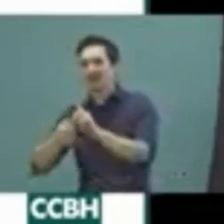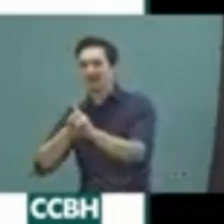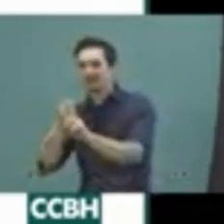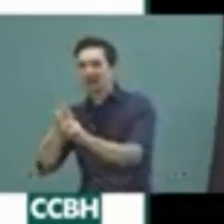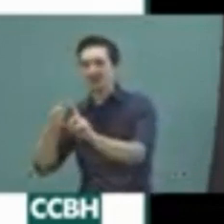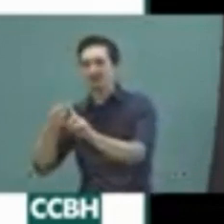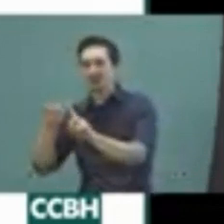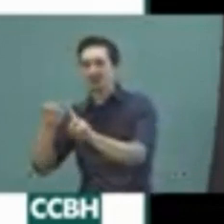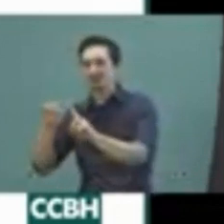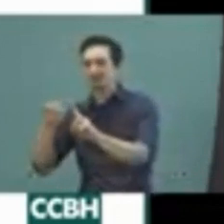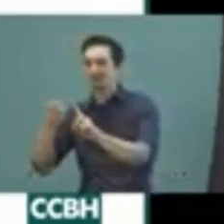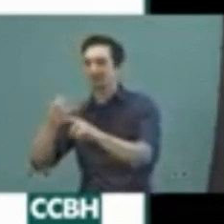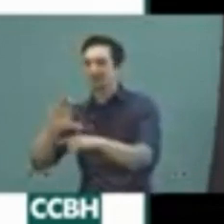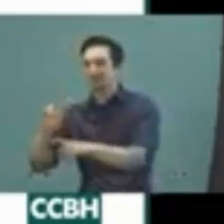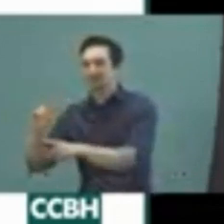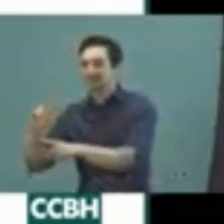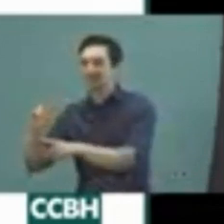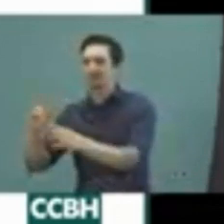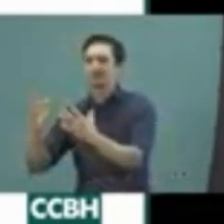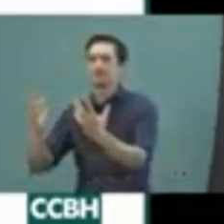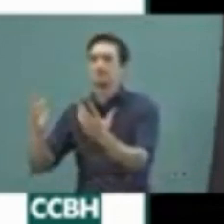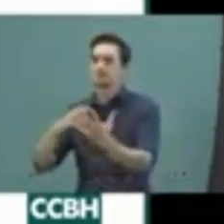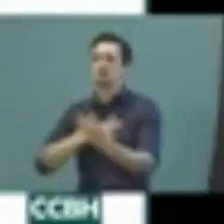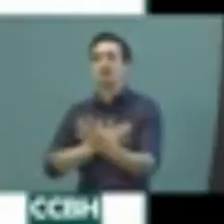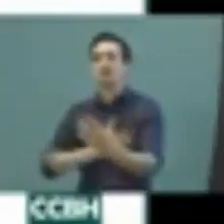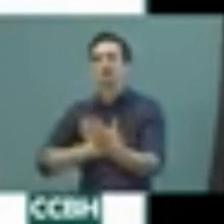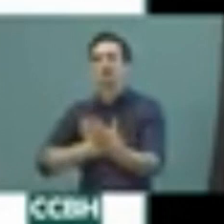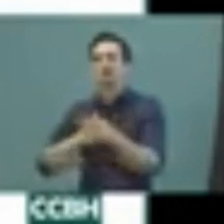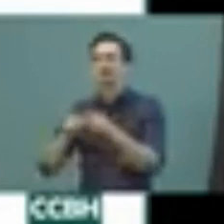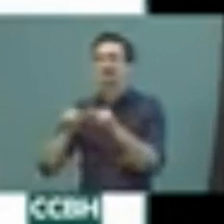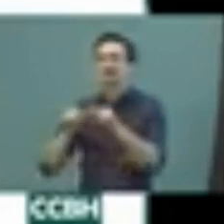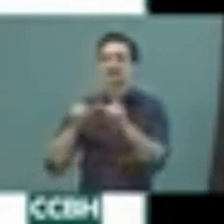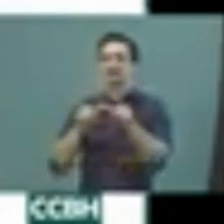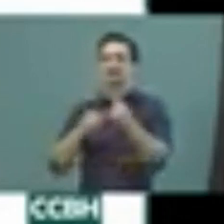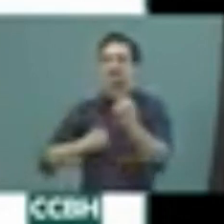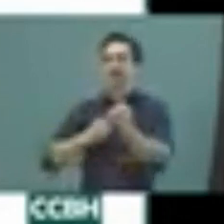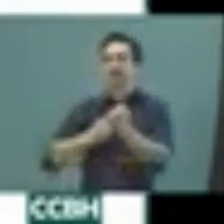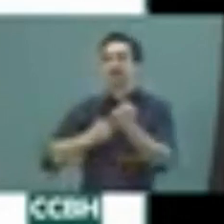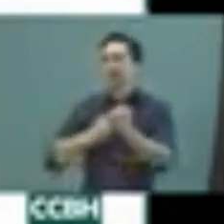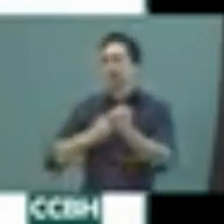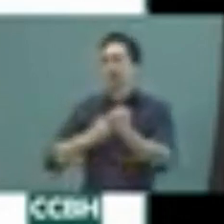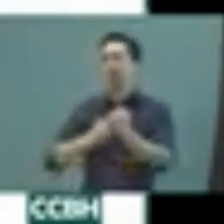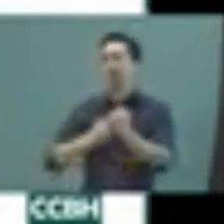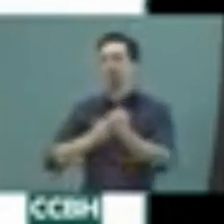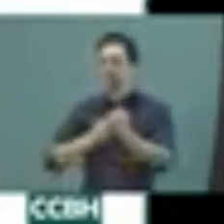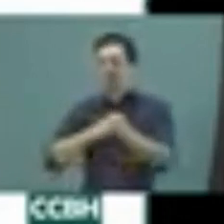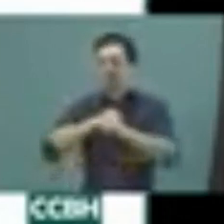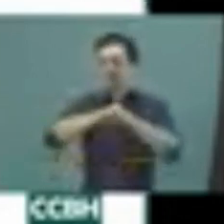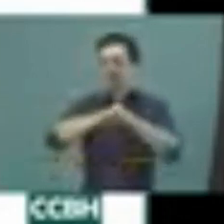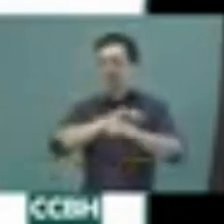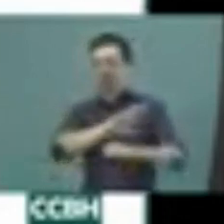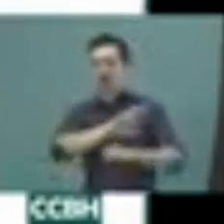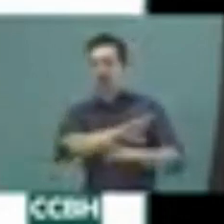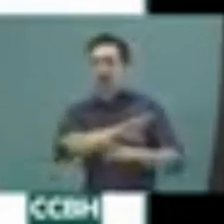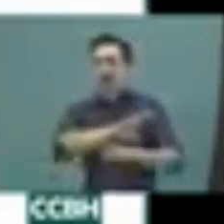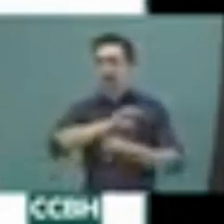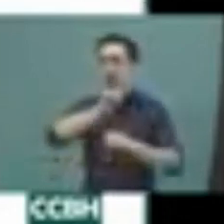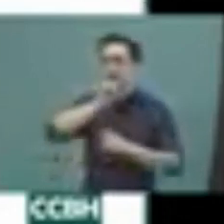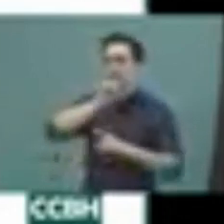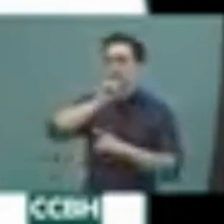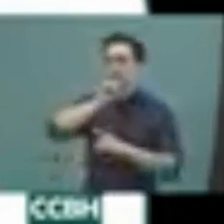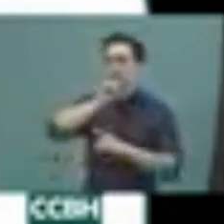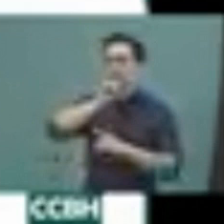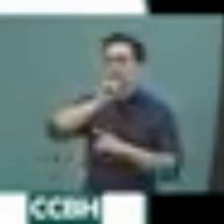their family has been affected. So please continue to stand with us in protecting their privacy